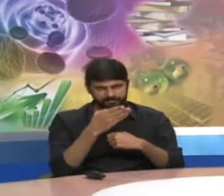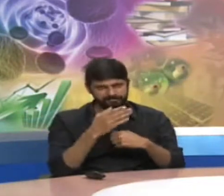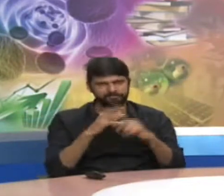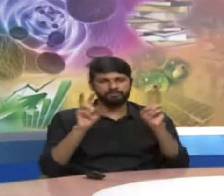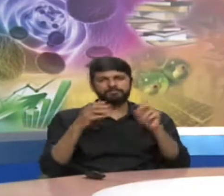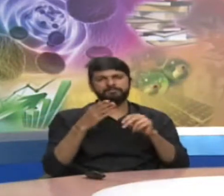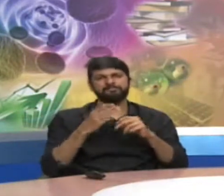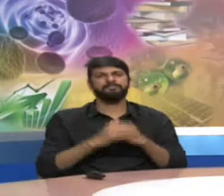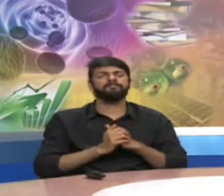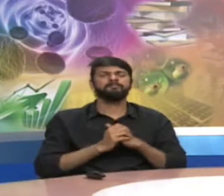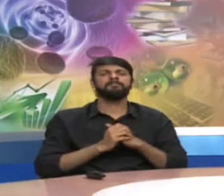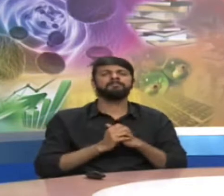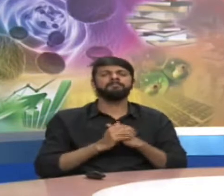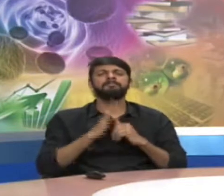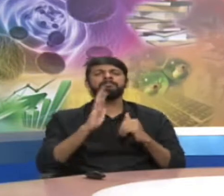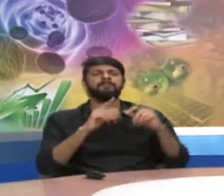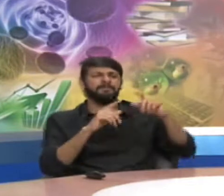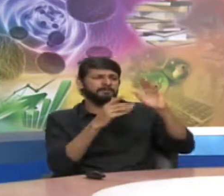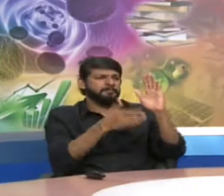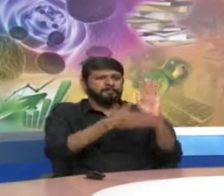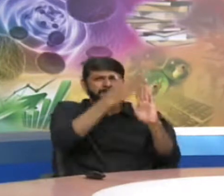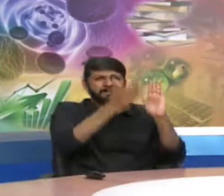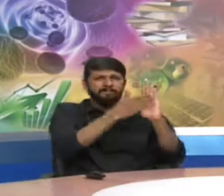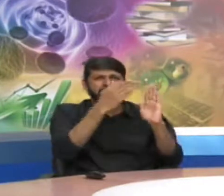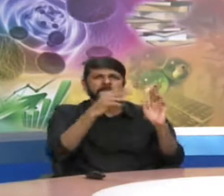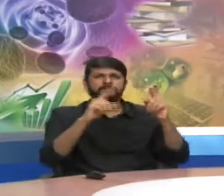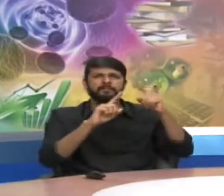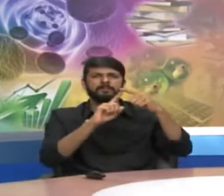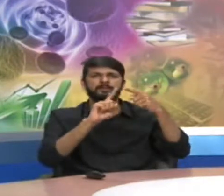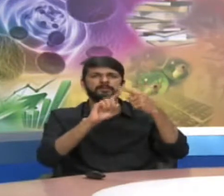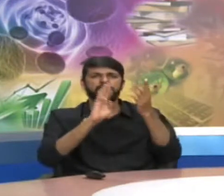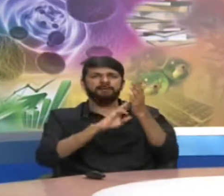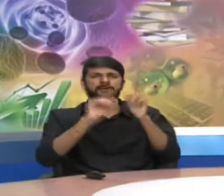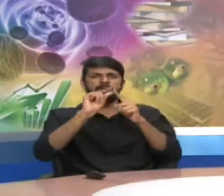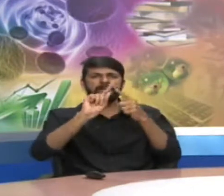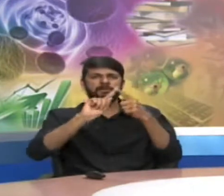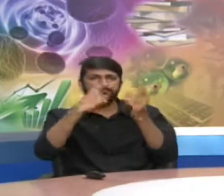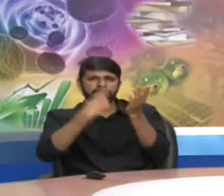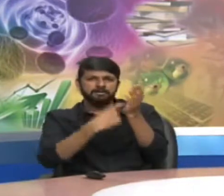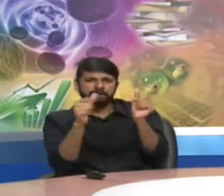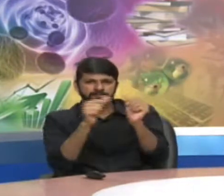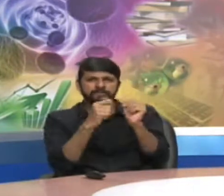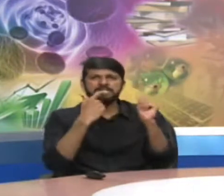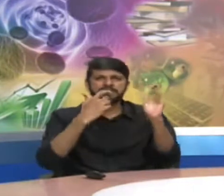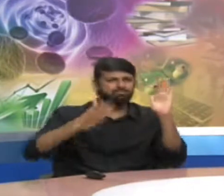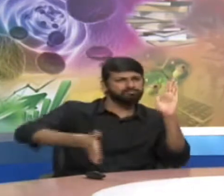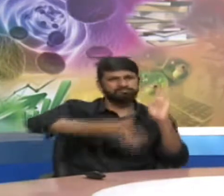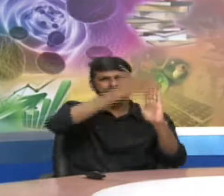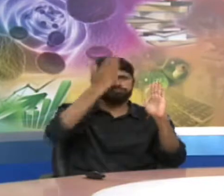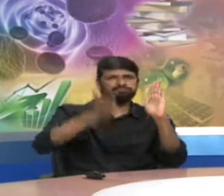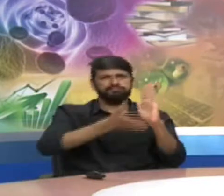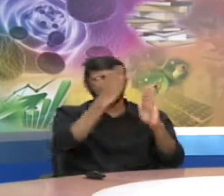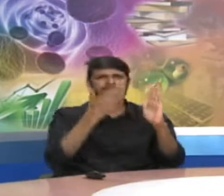The title of the painting is Bull Fight, and the medium from which it was made was